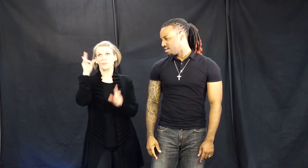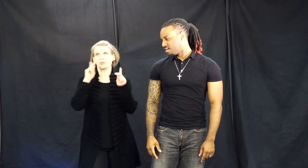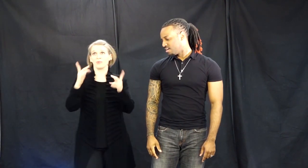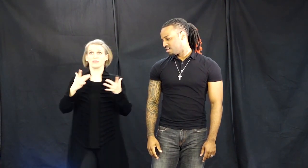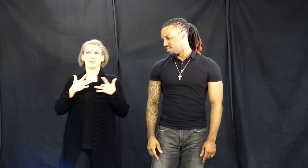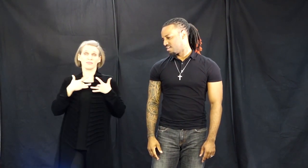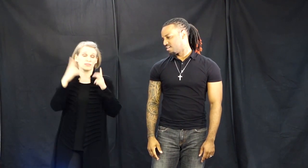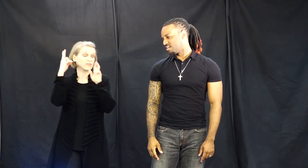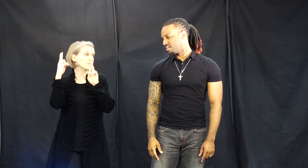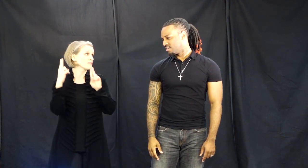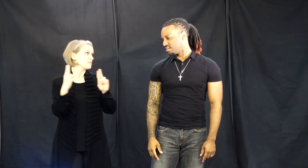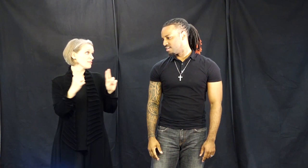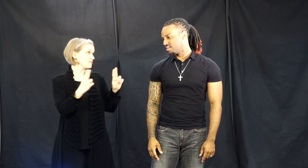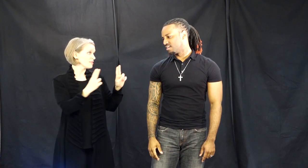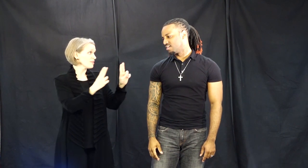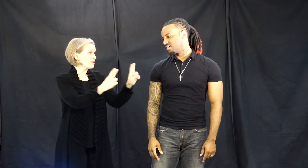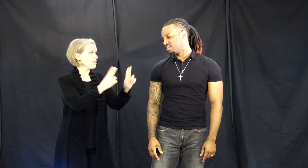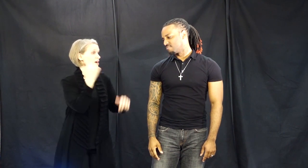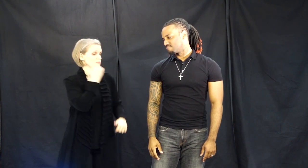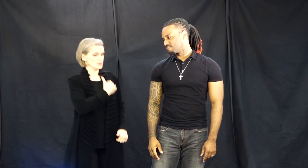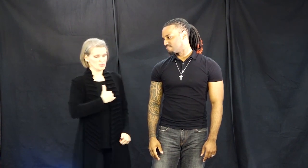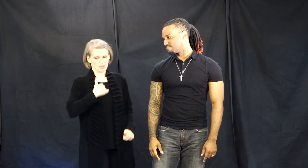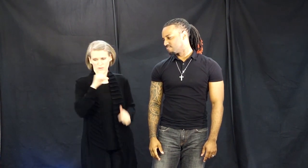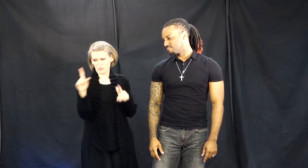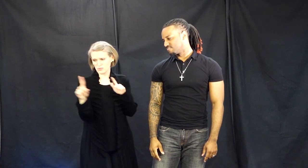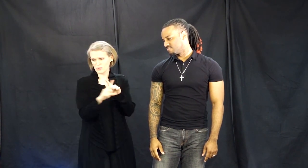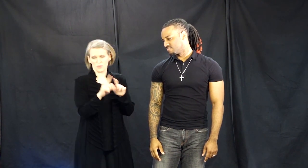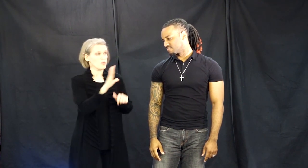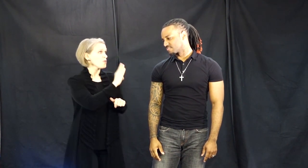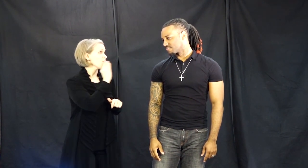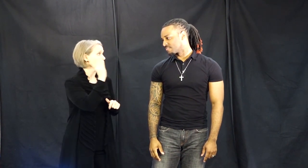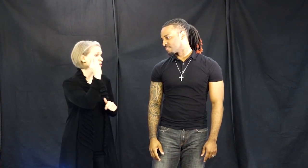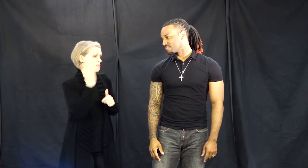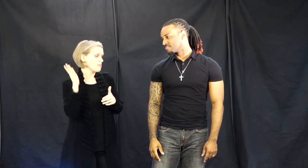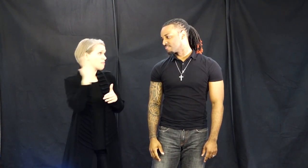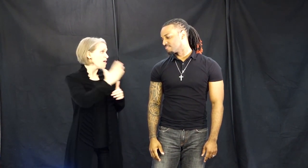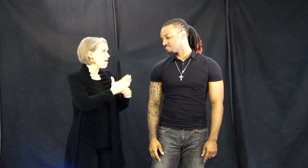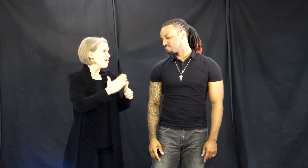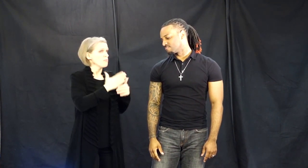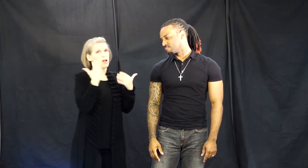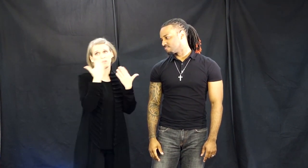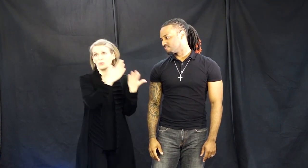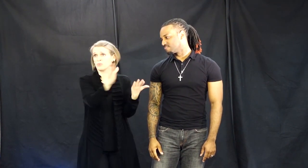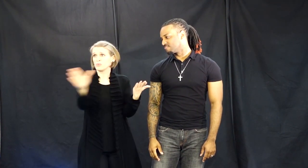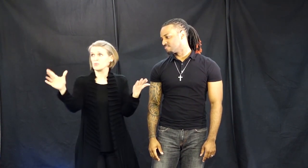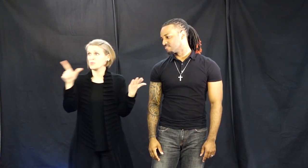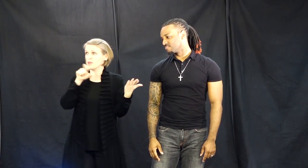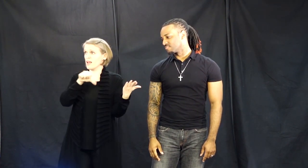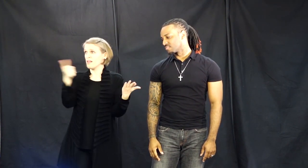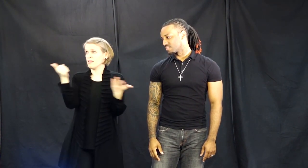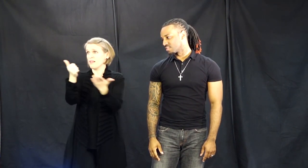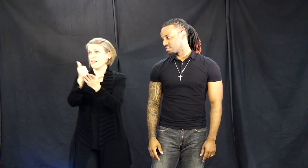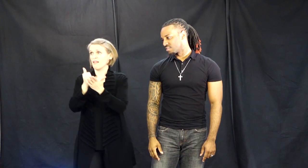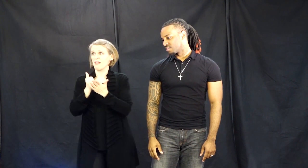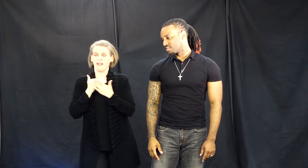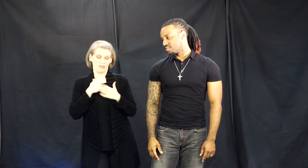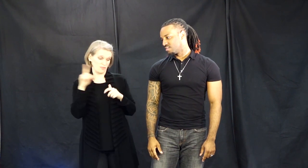honor. I'm so sorry to bother you at home, but I don't know where to go, and I came here